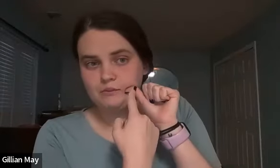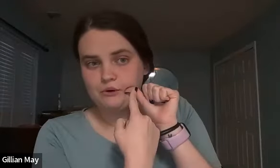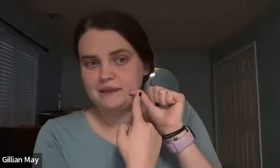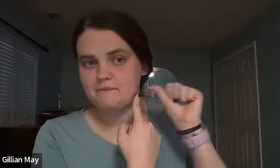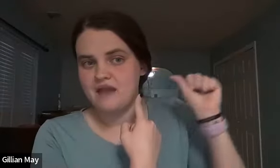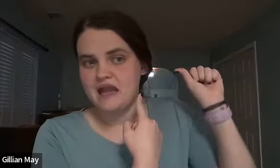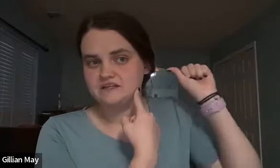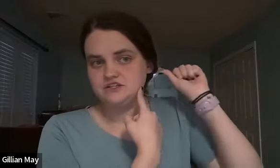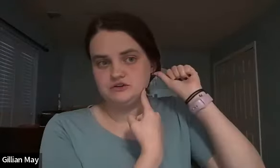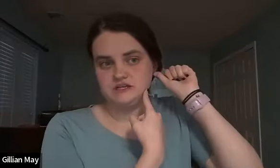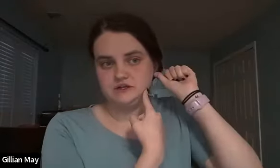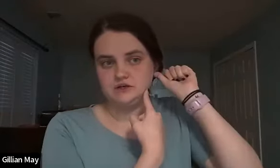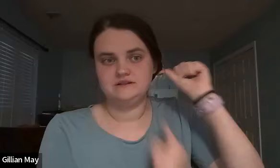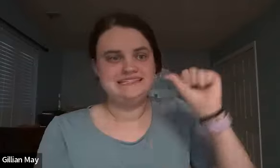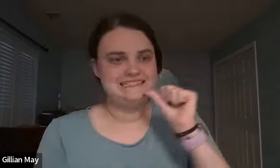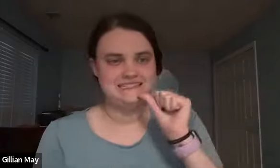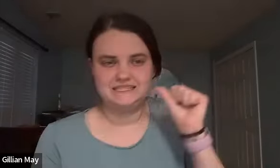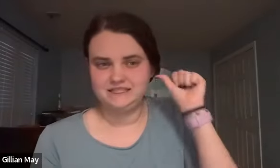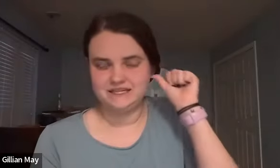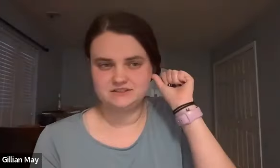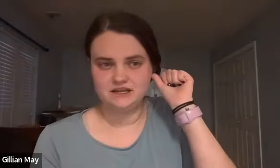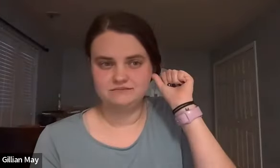bring it back to your ear. Yesterday.